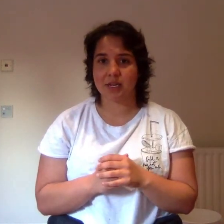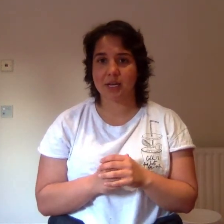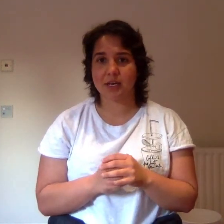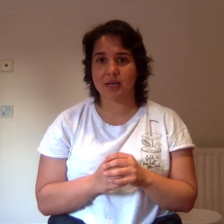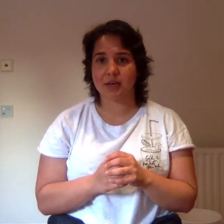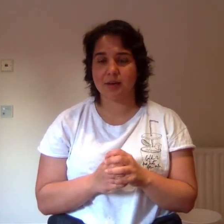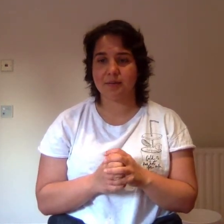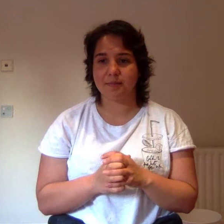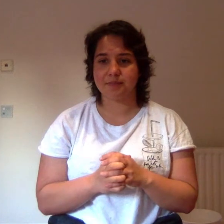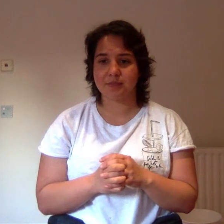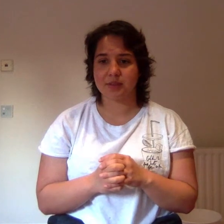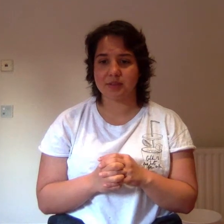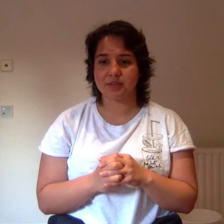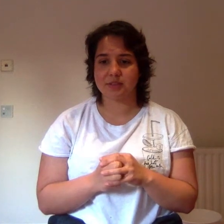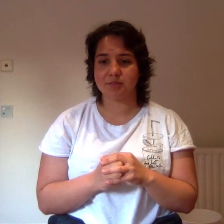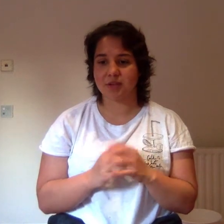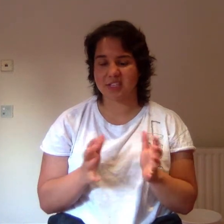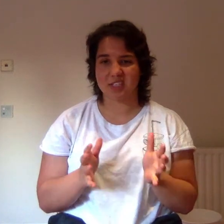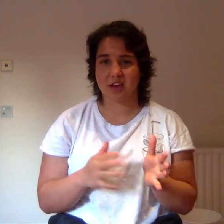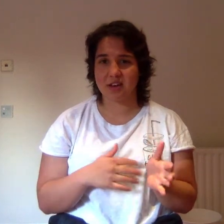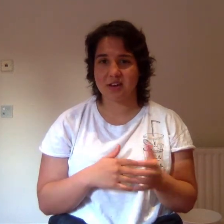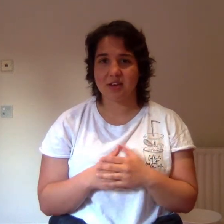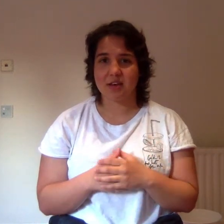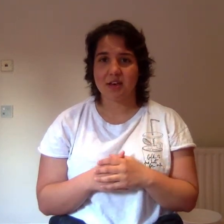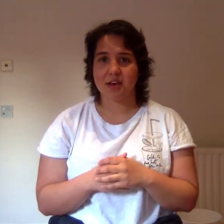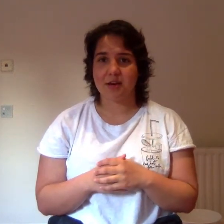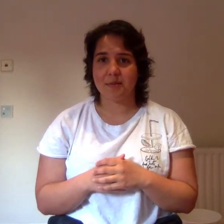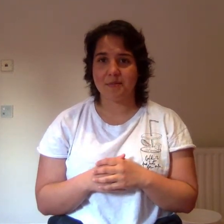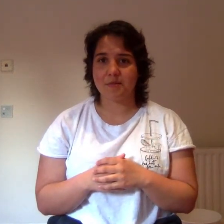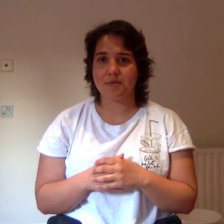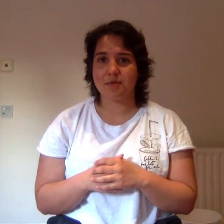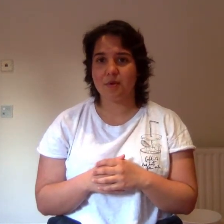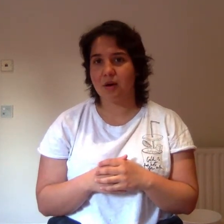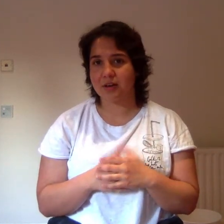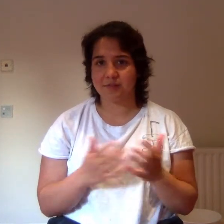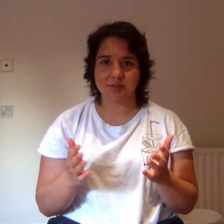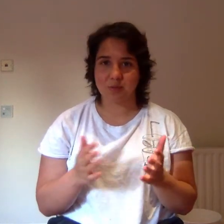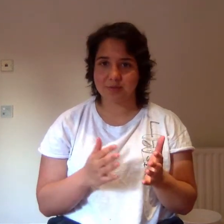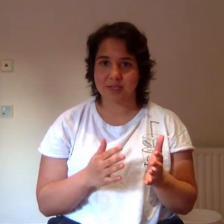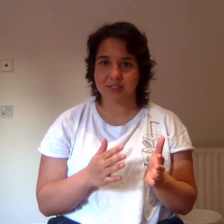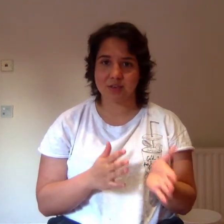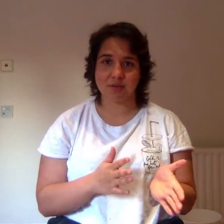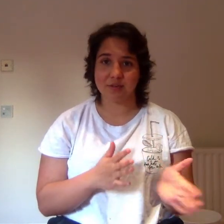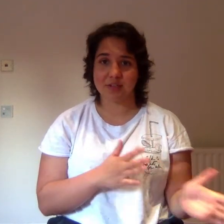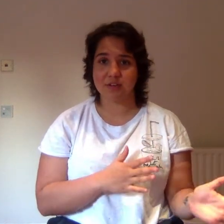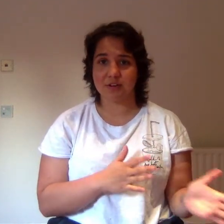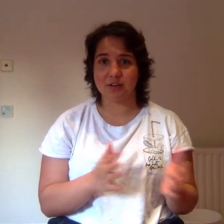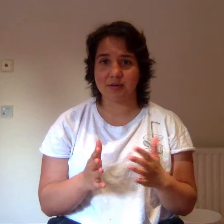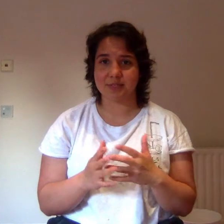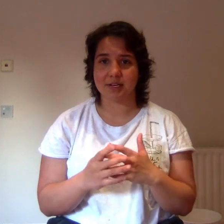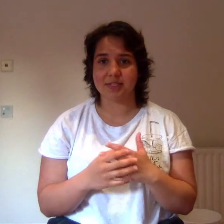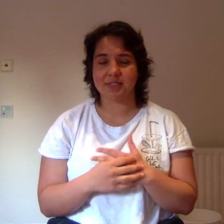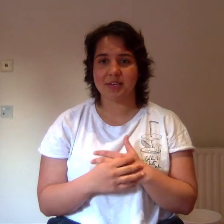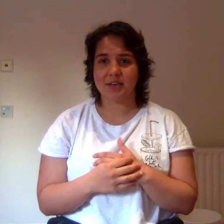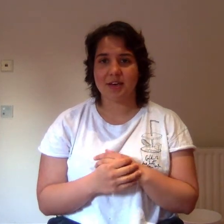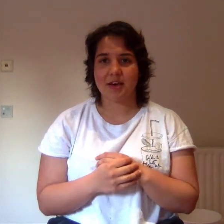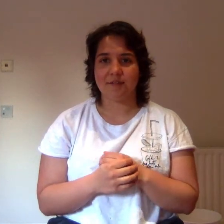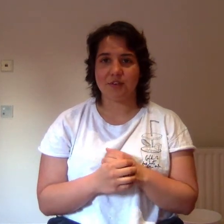like Spread the Sign, I'll give you some websites to go on that you can look up signs and